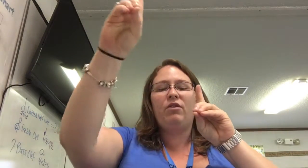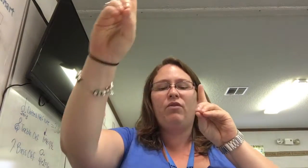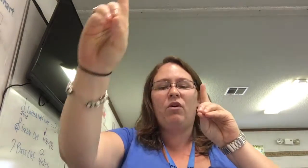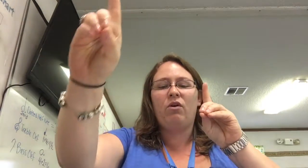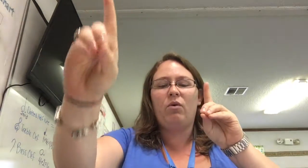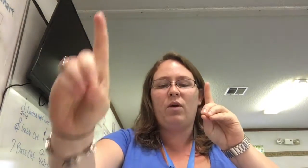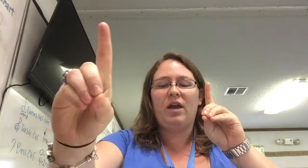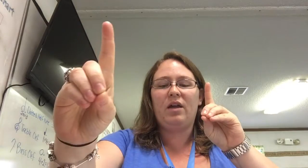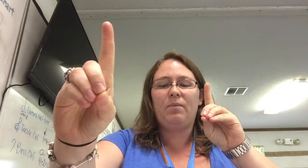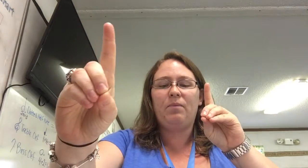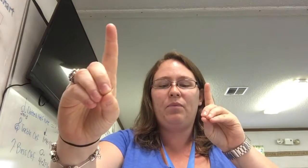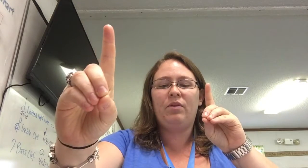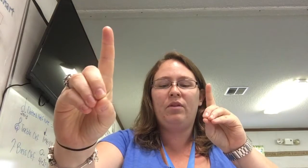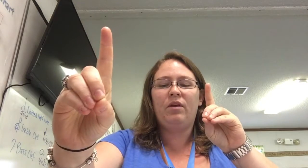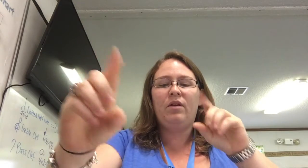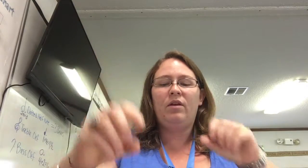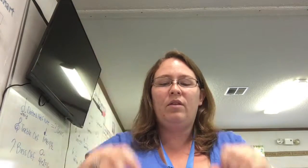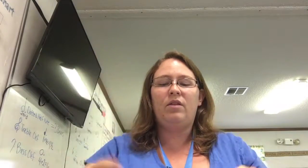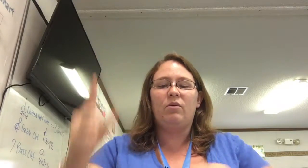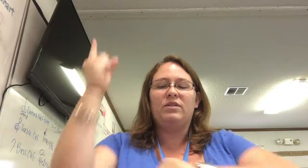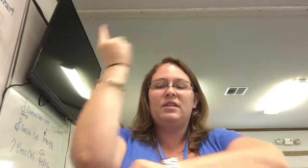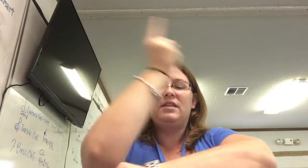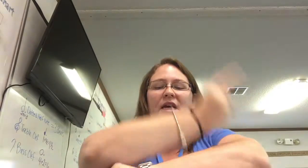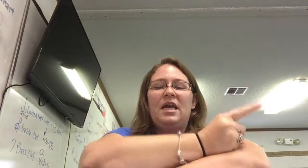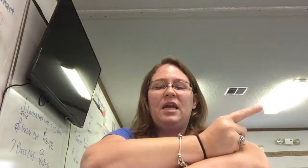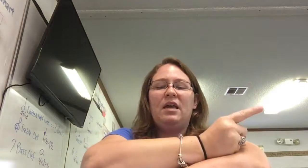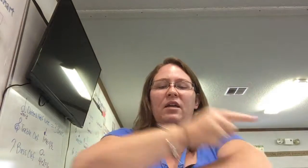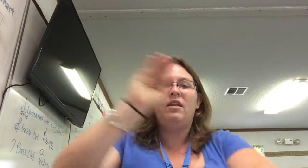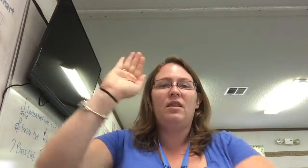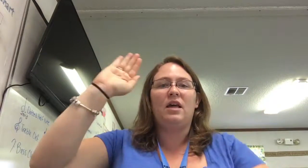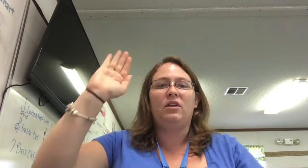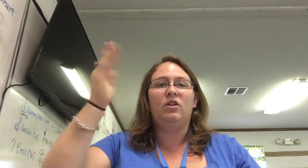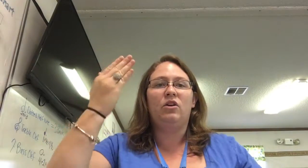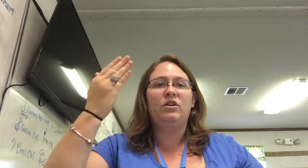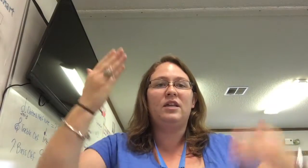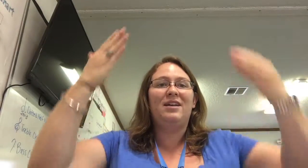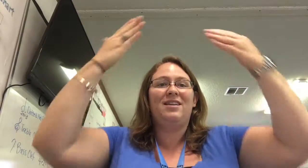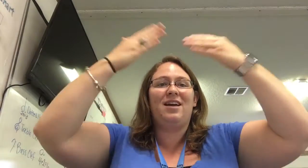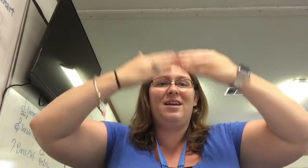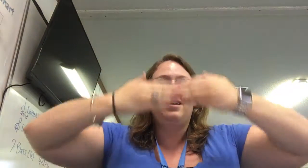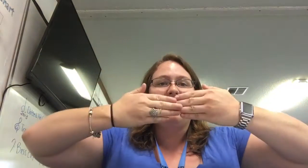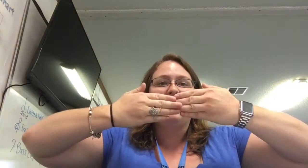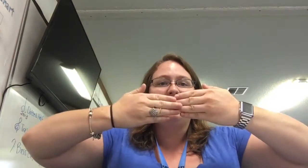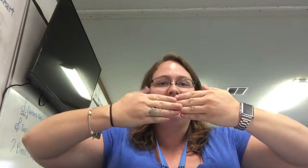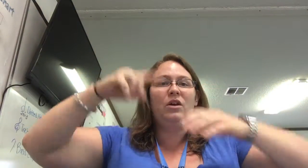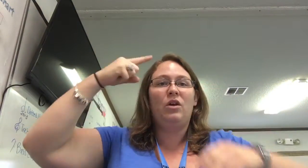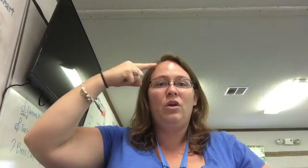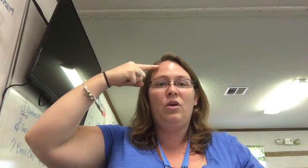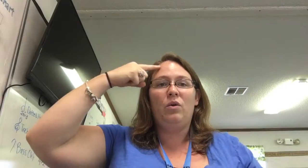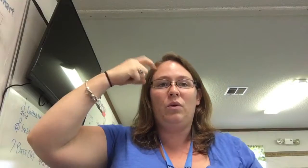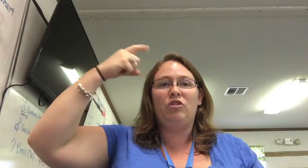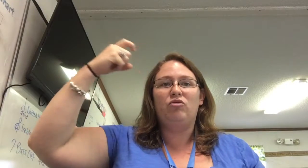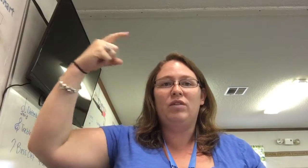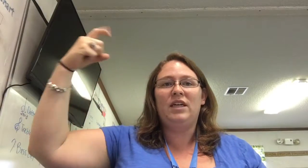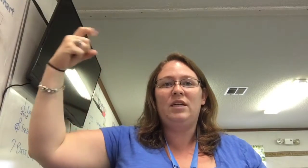far away. There was a day that looked like night we dreamed